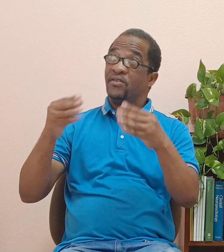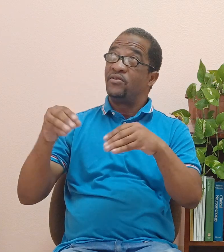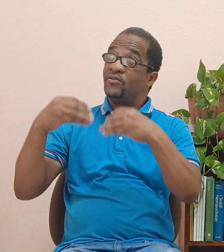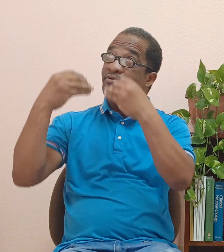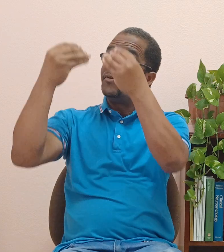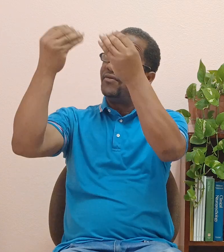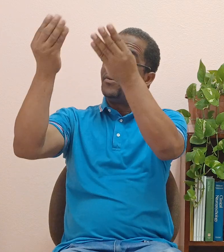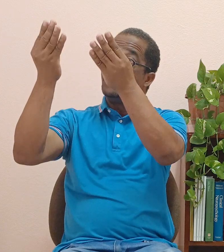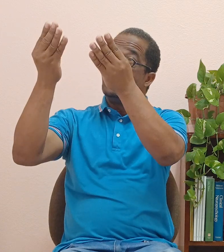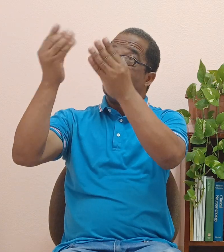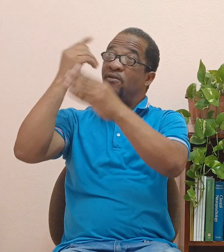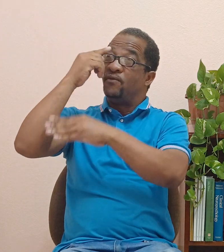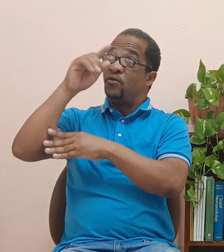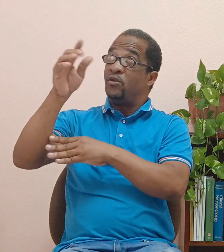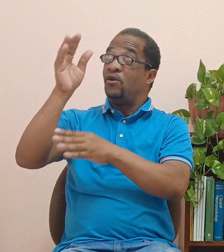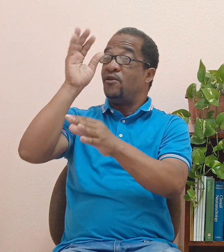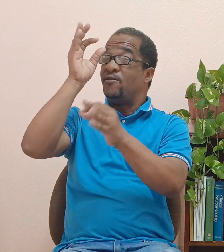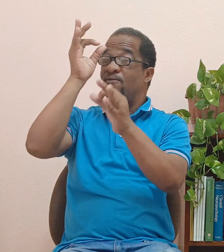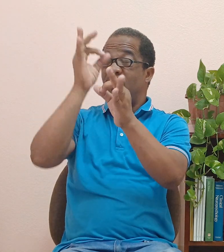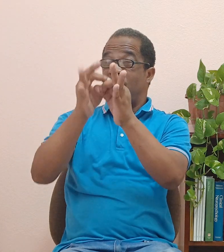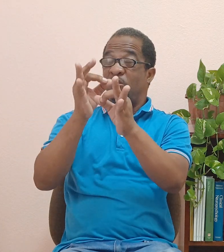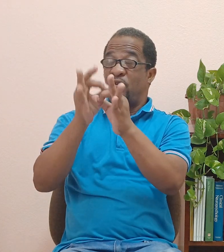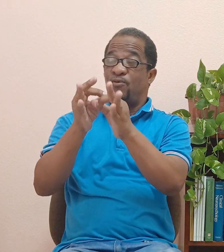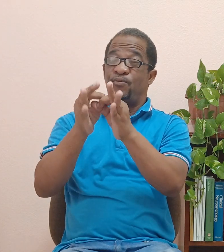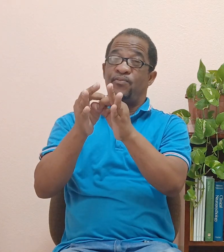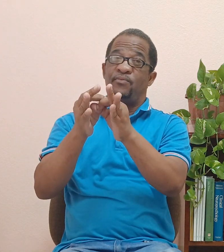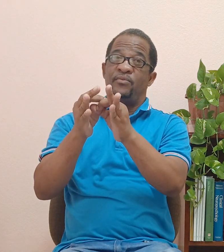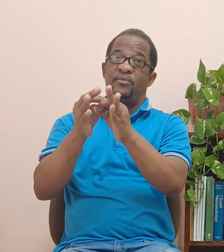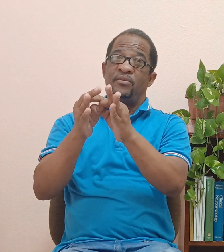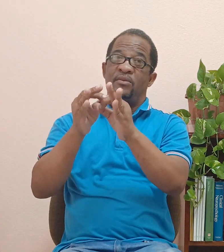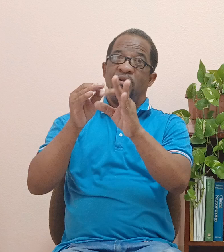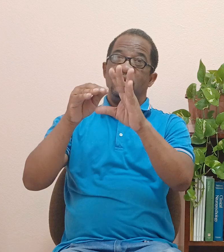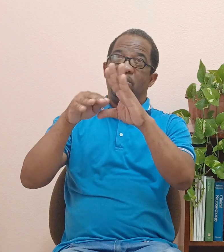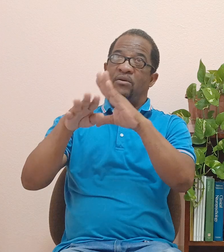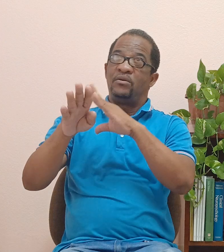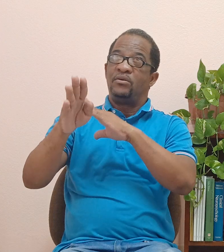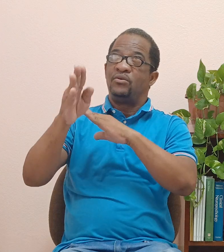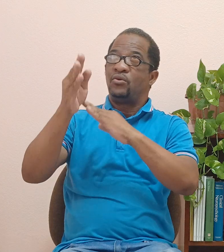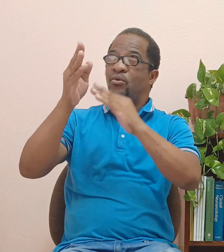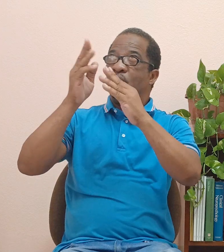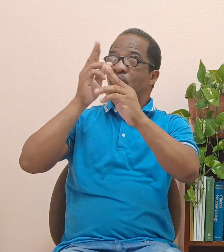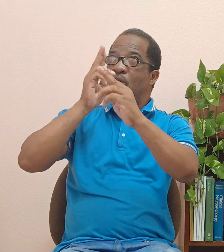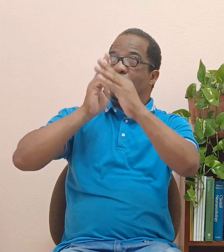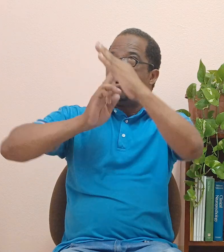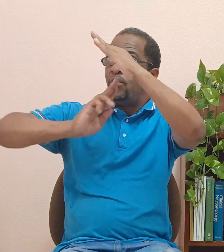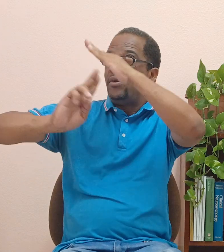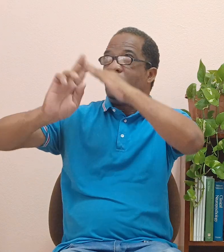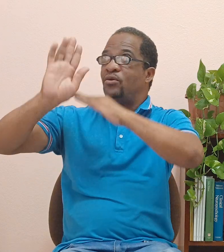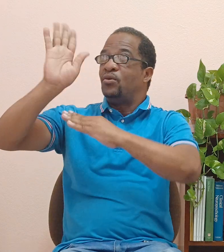for your faithfulness in honoring your promise to take care of